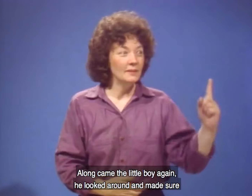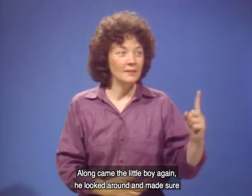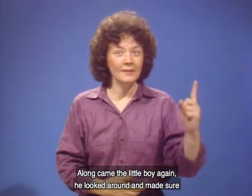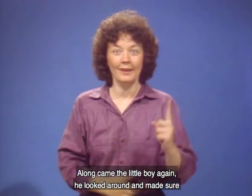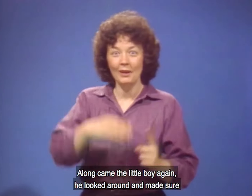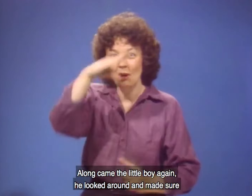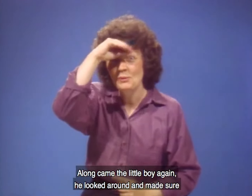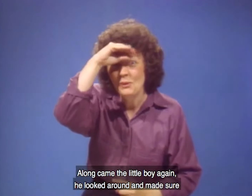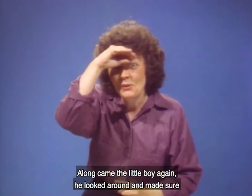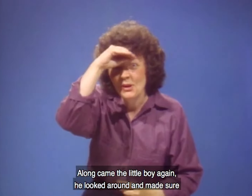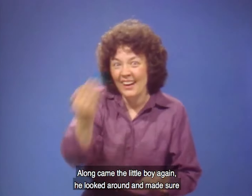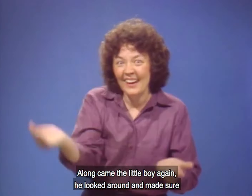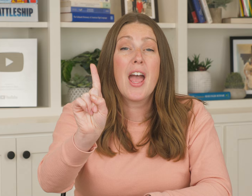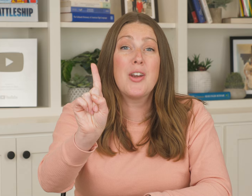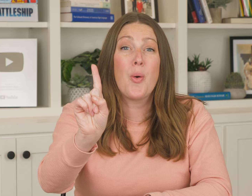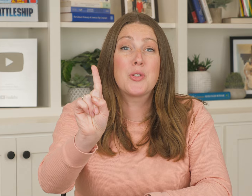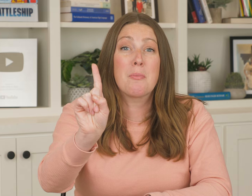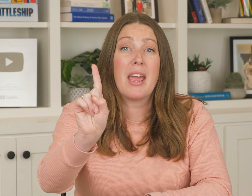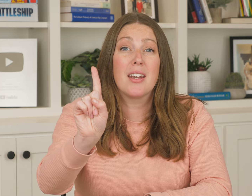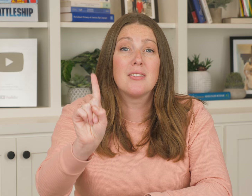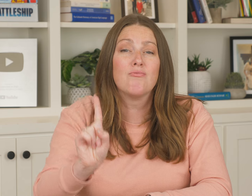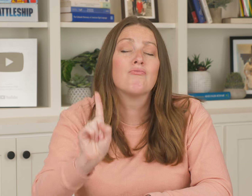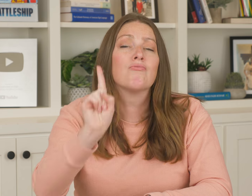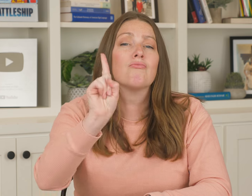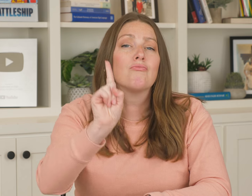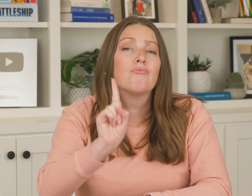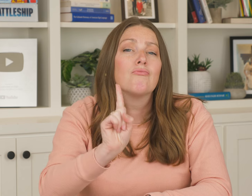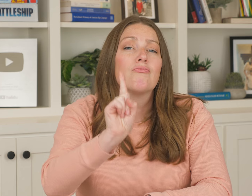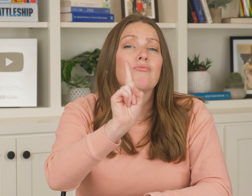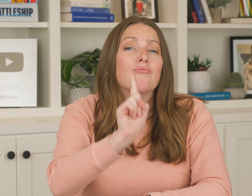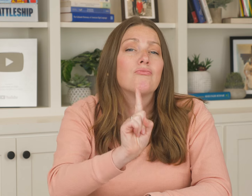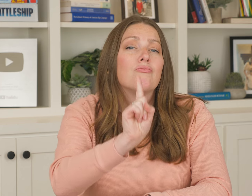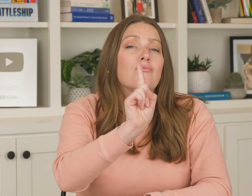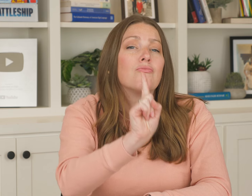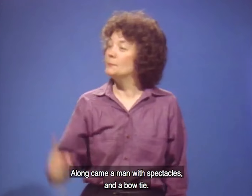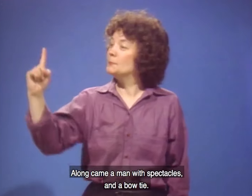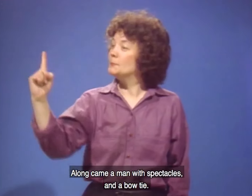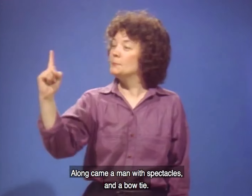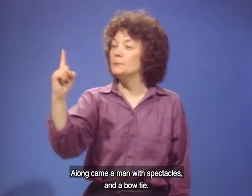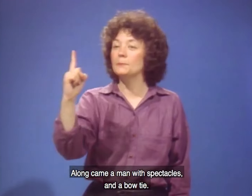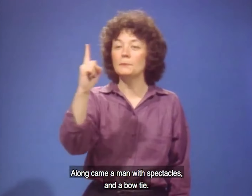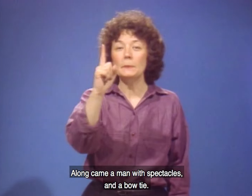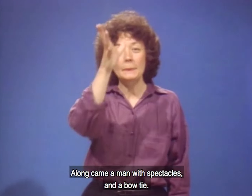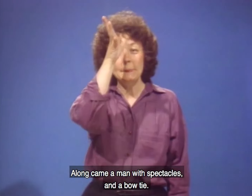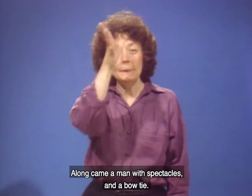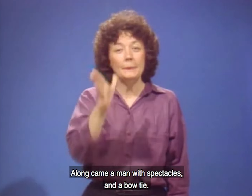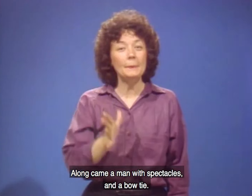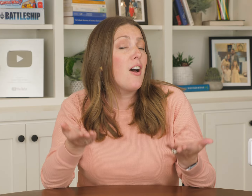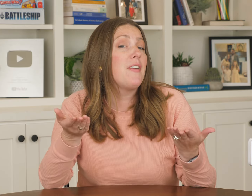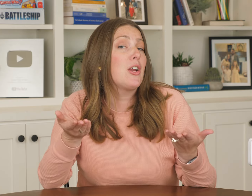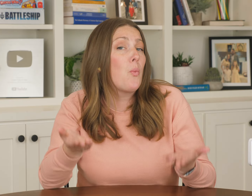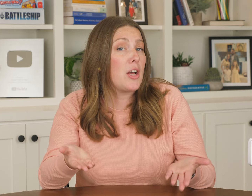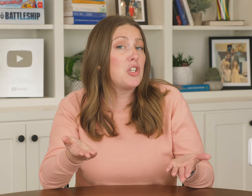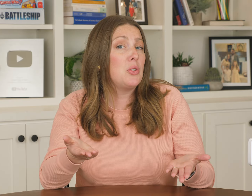or an older man. or a very well-to-do